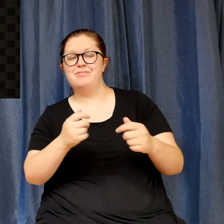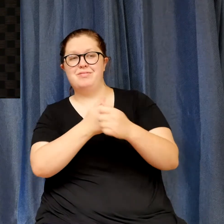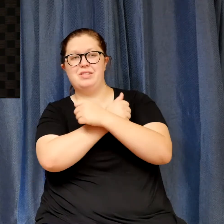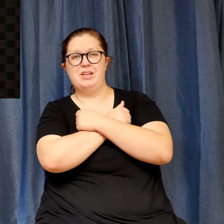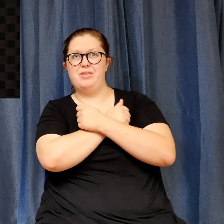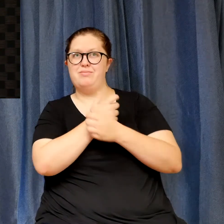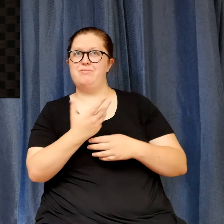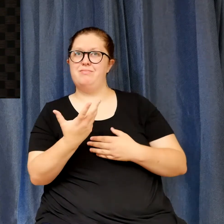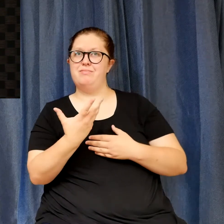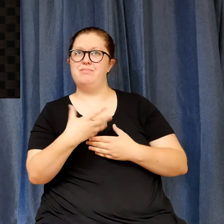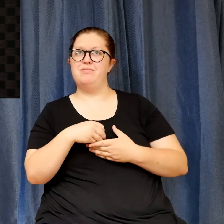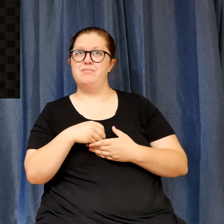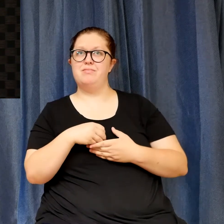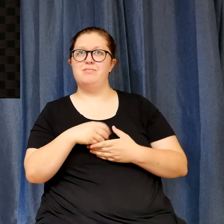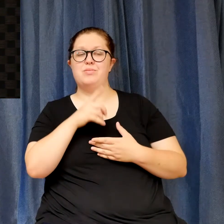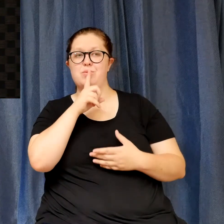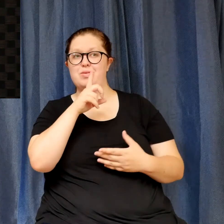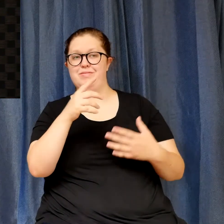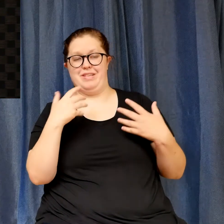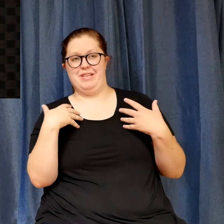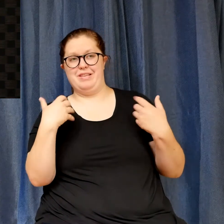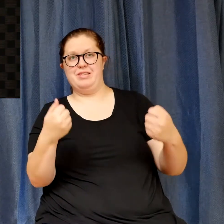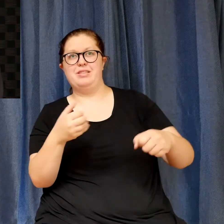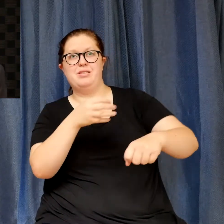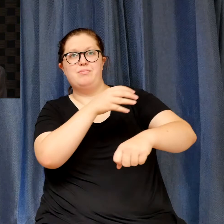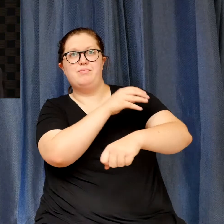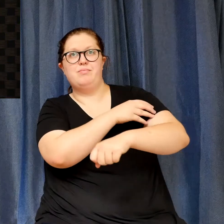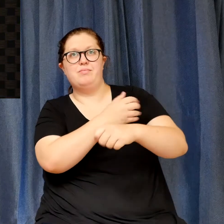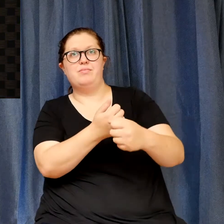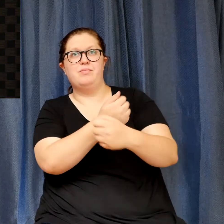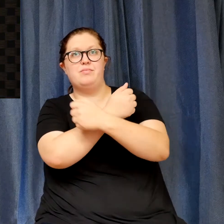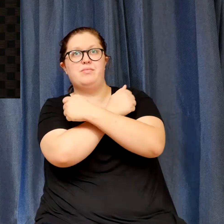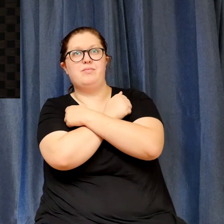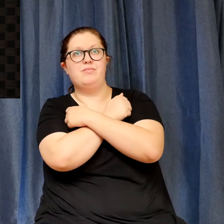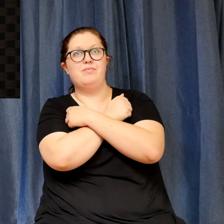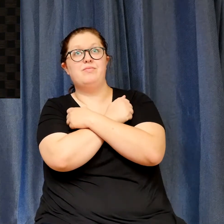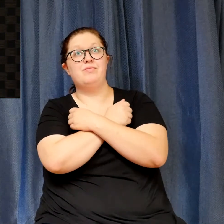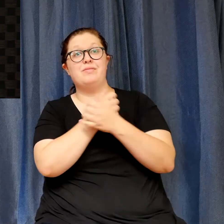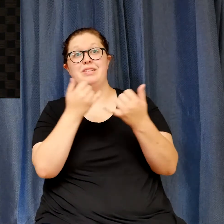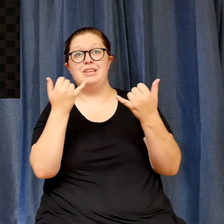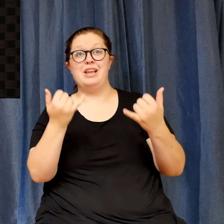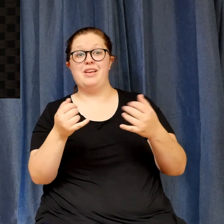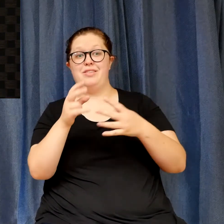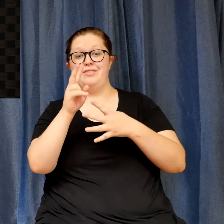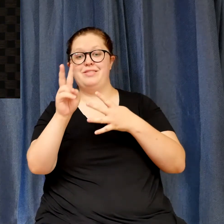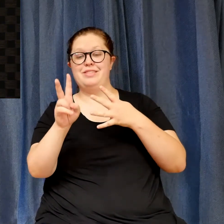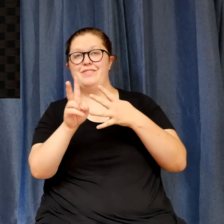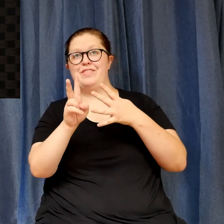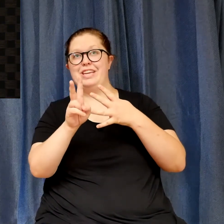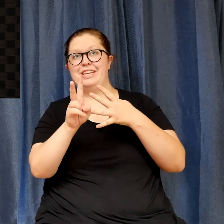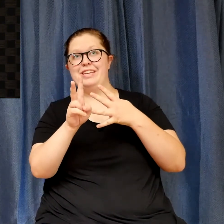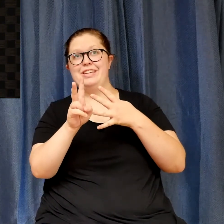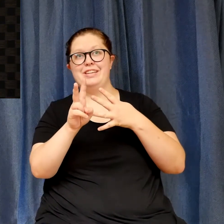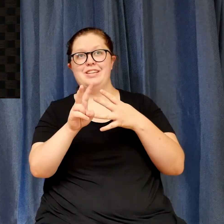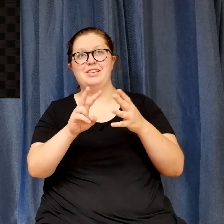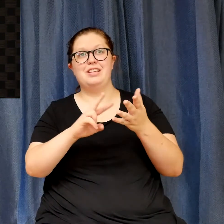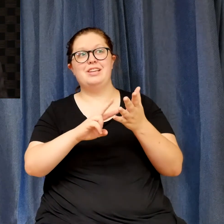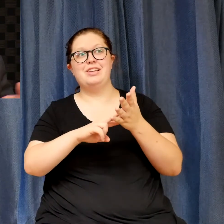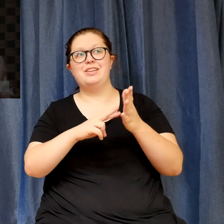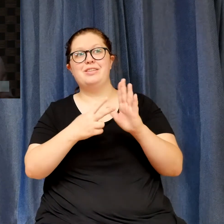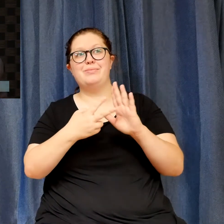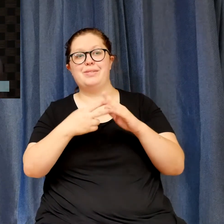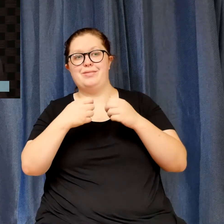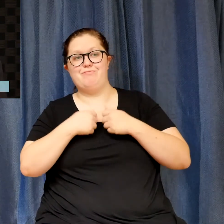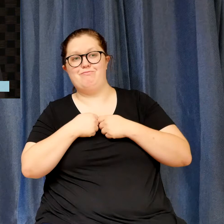love in. That's the healing power of love, which leads us to the V in love, which is